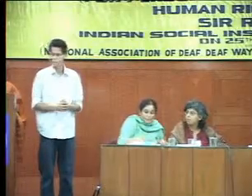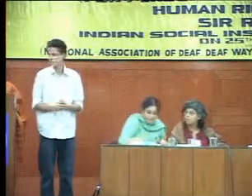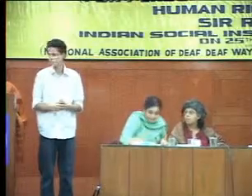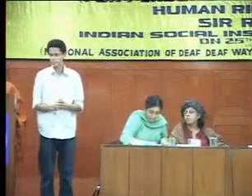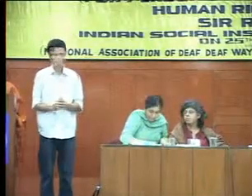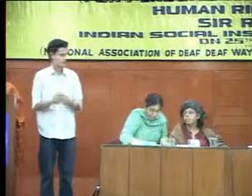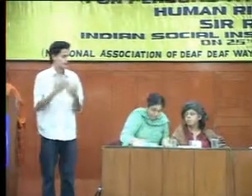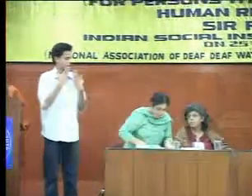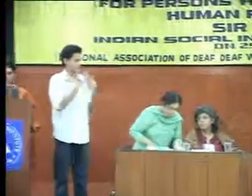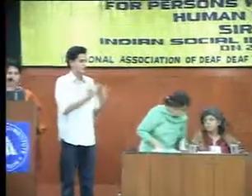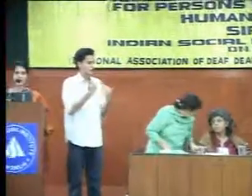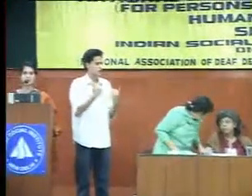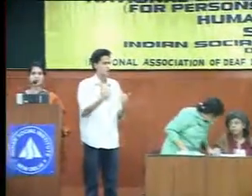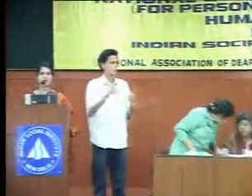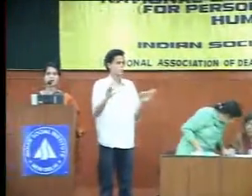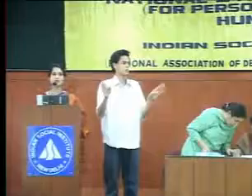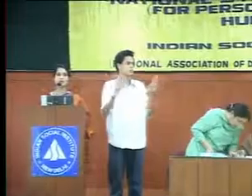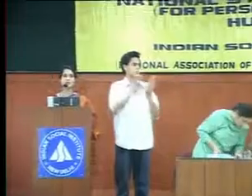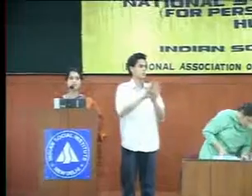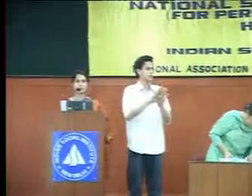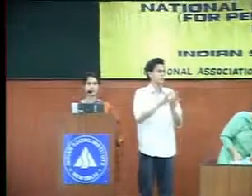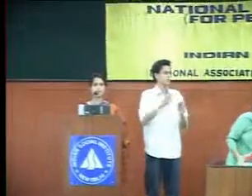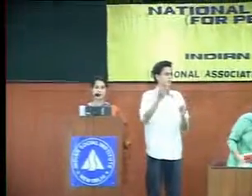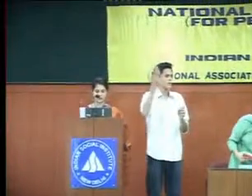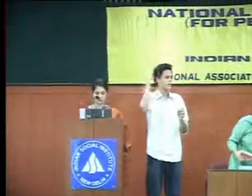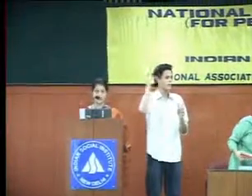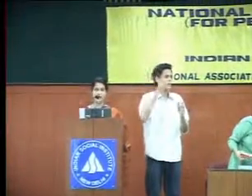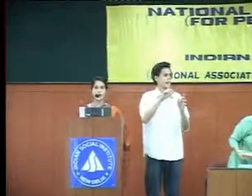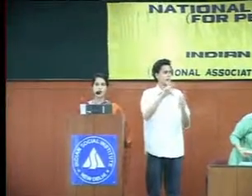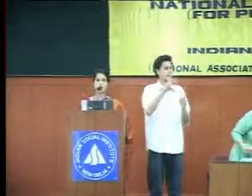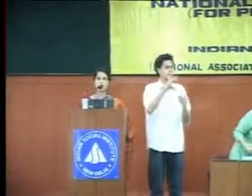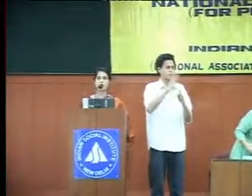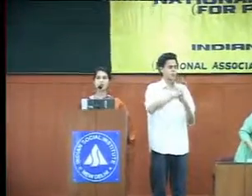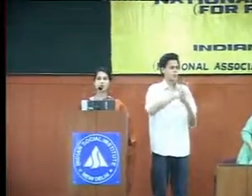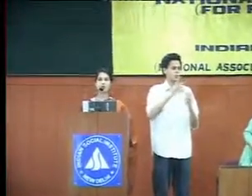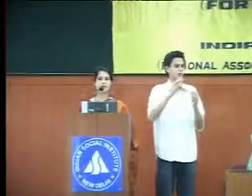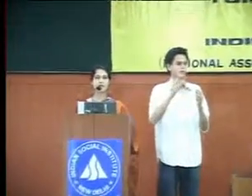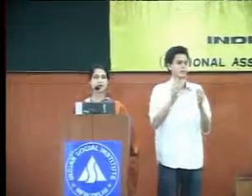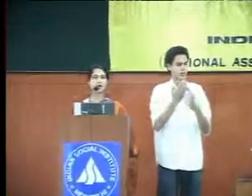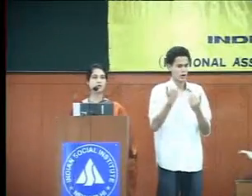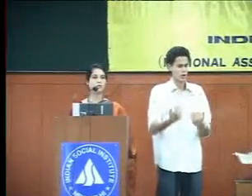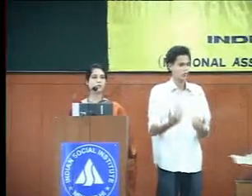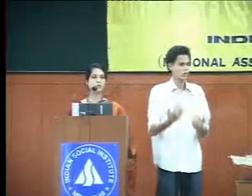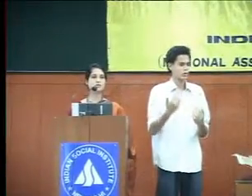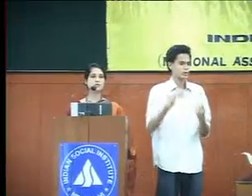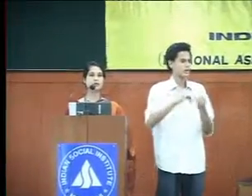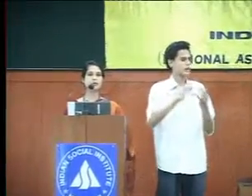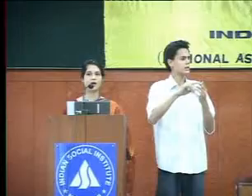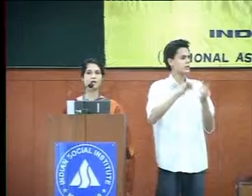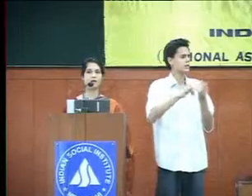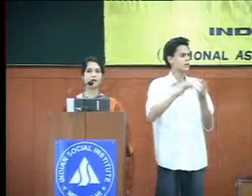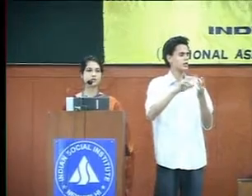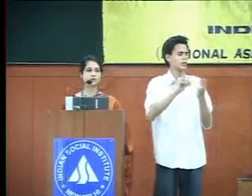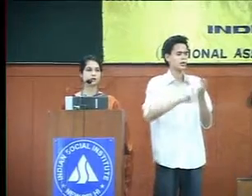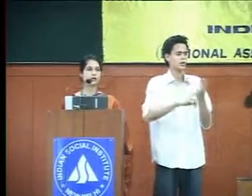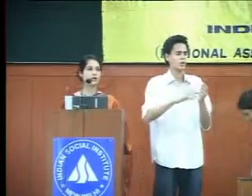Thank you, Ms. Vedi. We now conclude actually the session that was before lunch, and we are going on to the session on women's